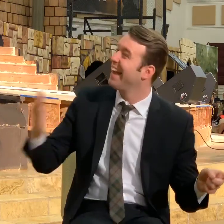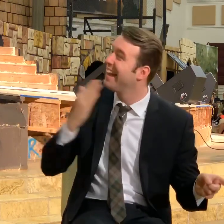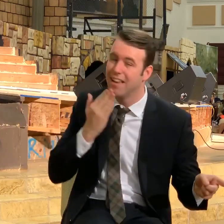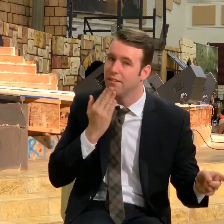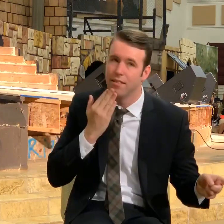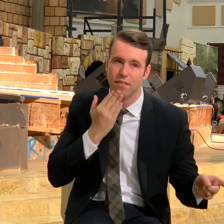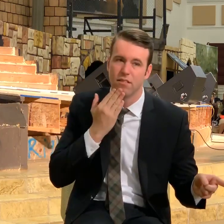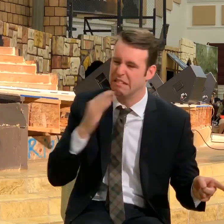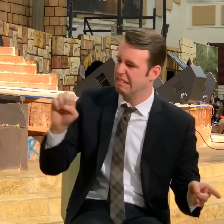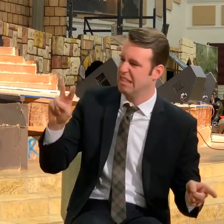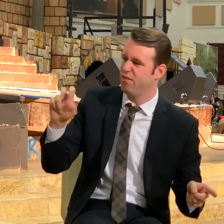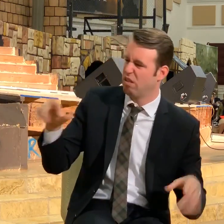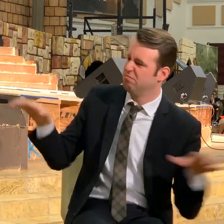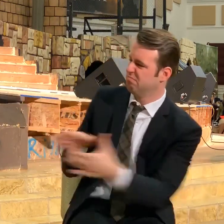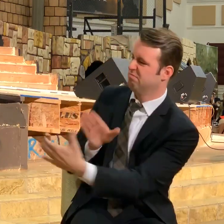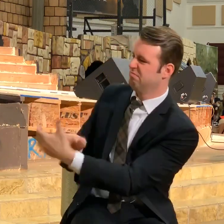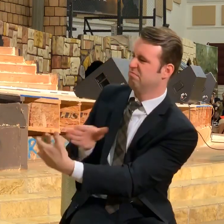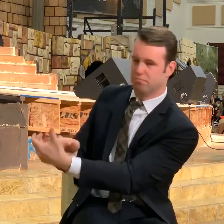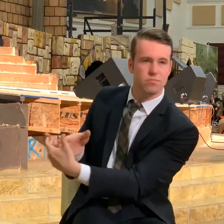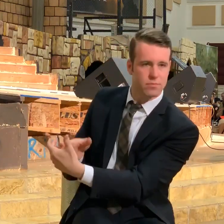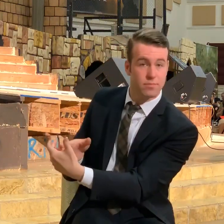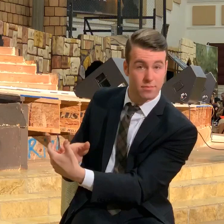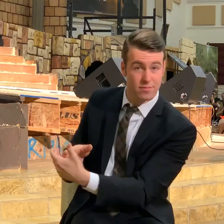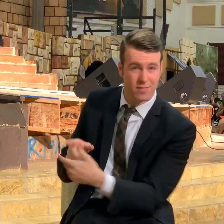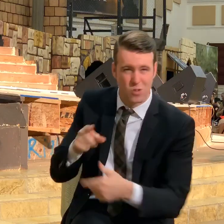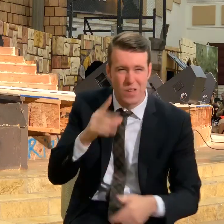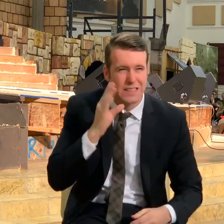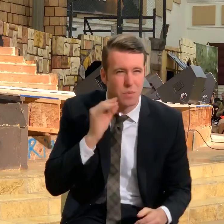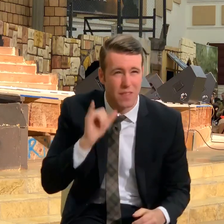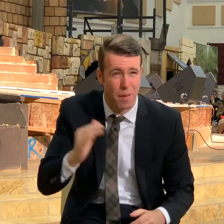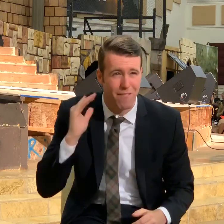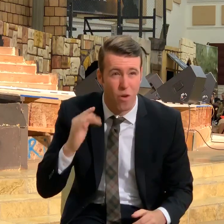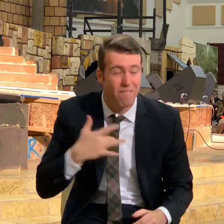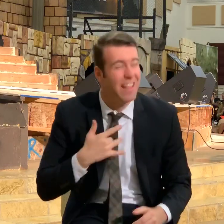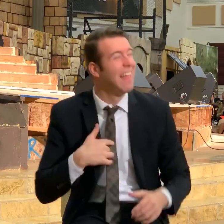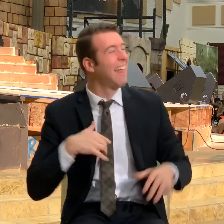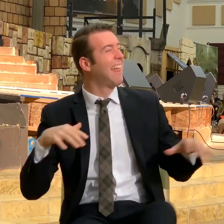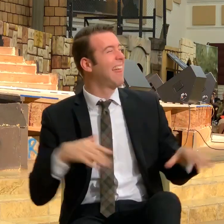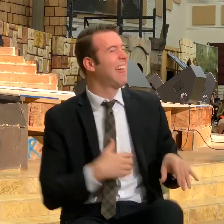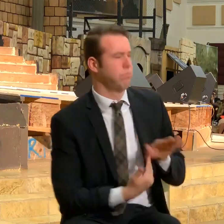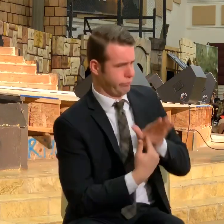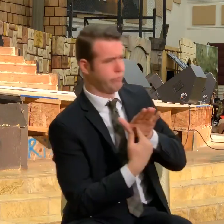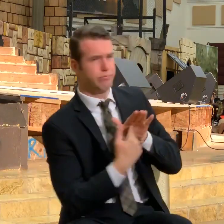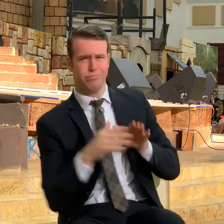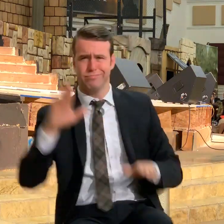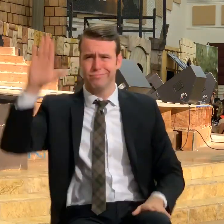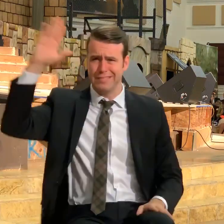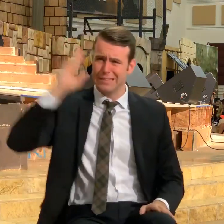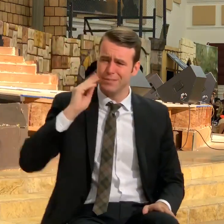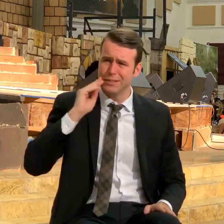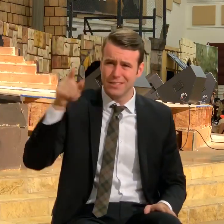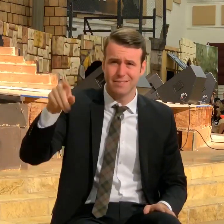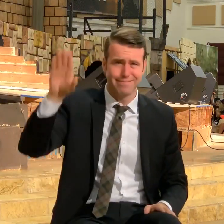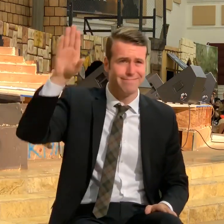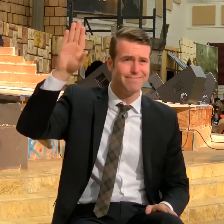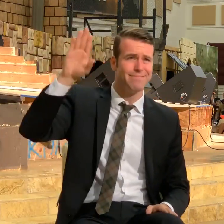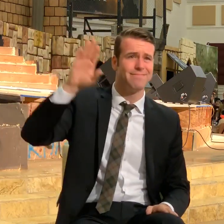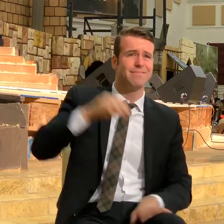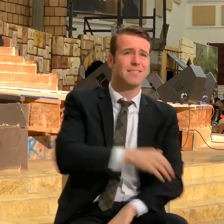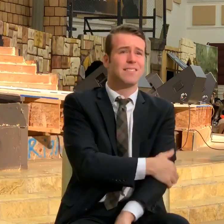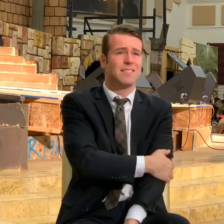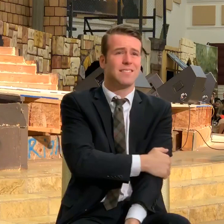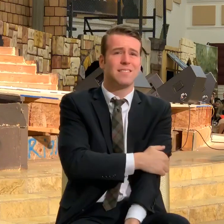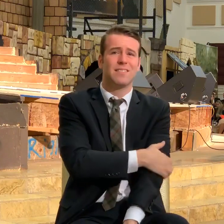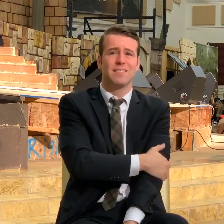evil for all my good. Does anybody ever feel like that happens to you? Just lift a hand if you ever feel that way. Just